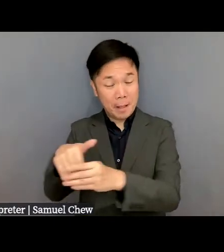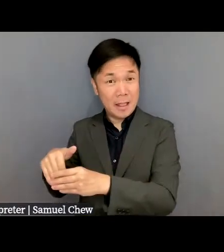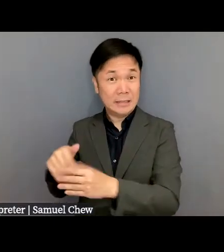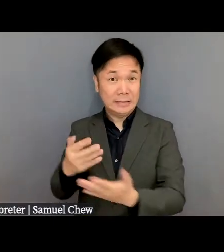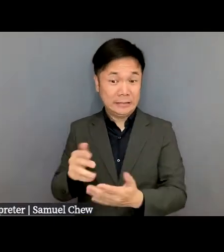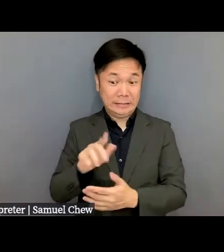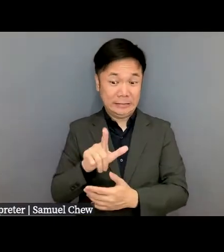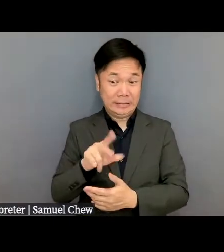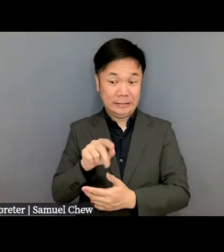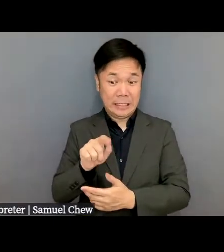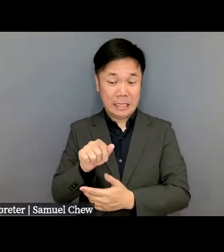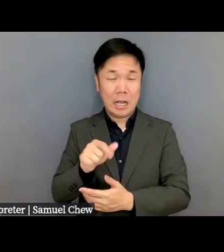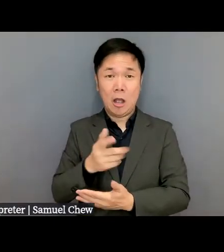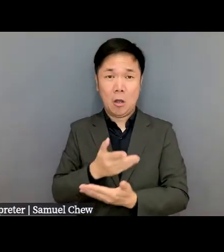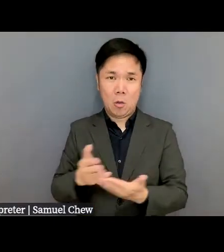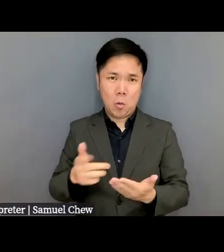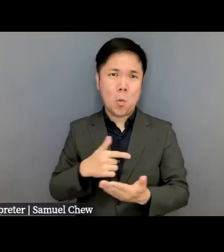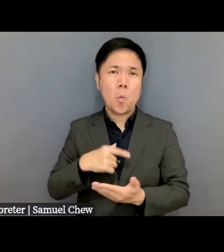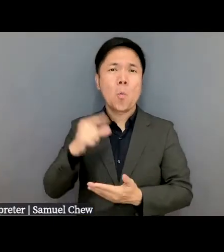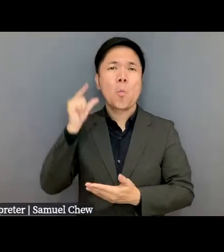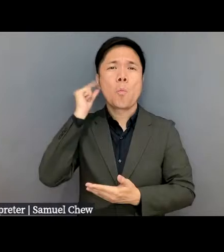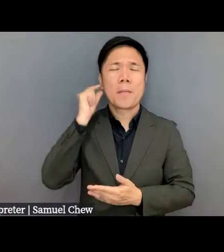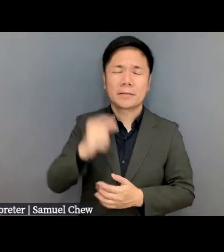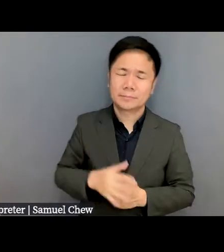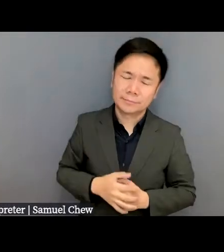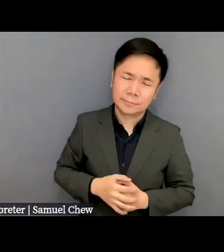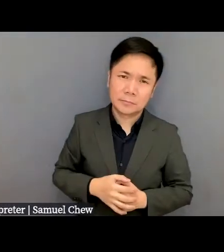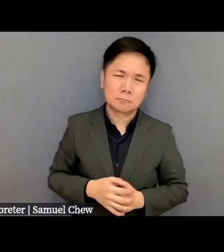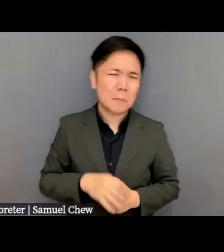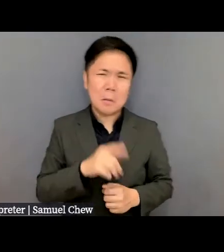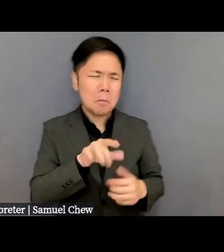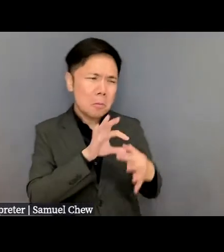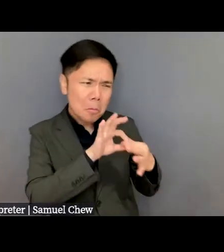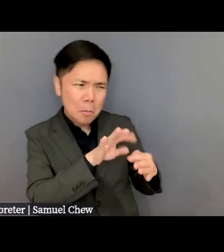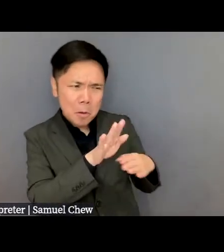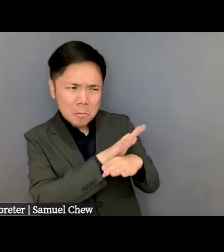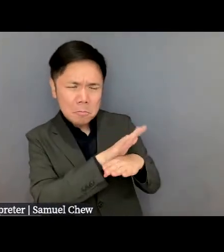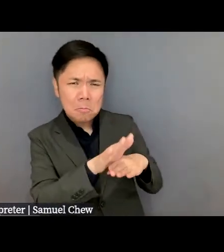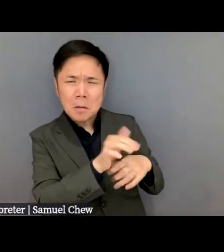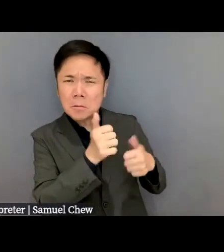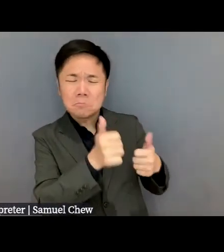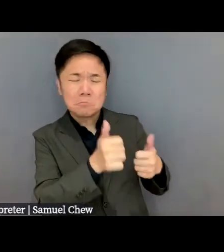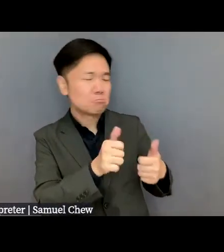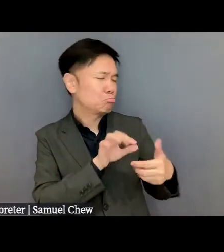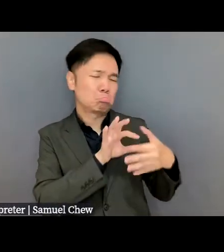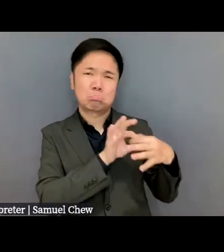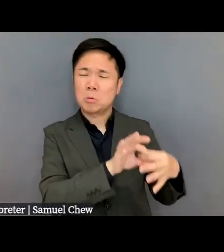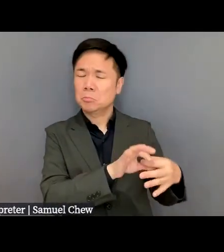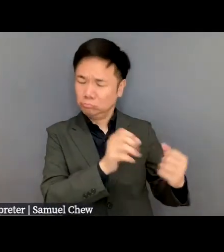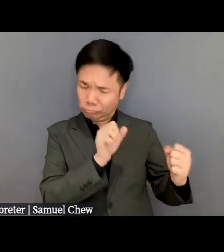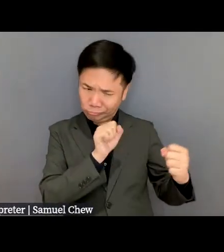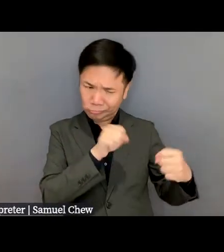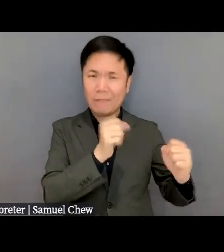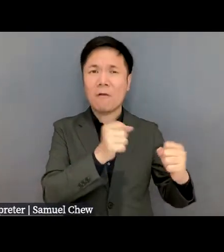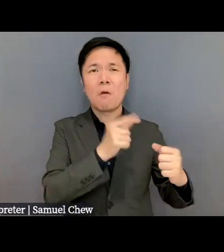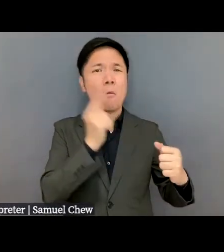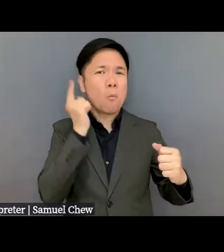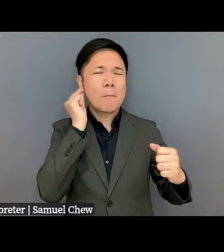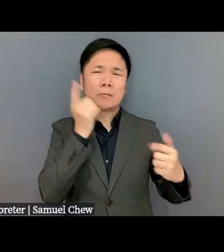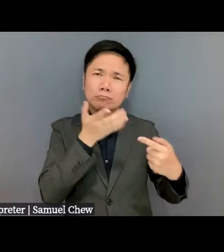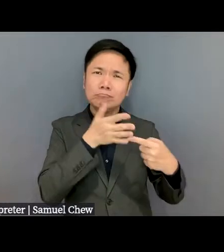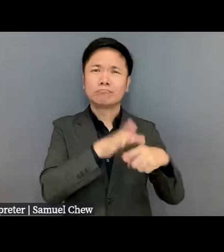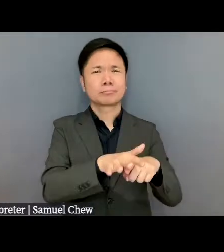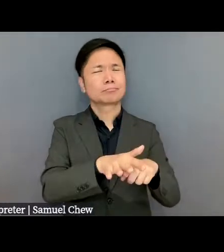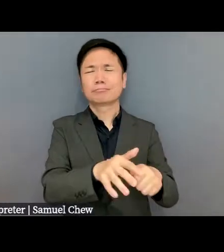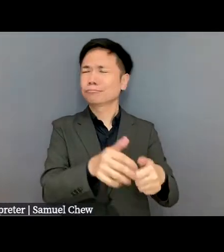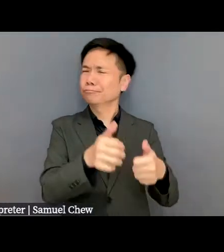it, we don't have any problems with the private sector embracing, gender mainstreaming. When it, of